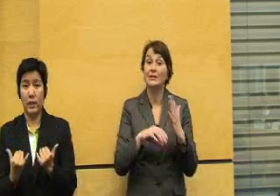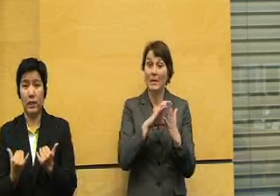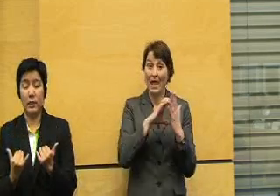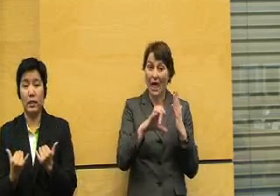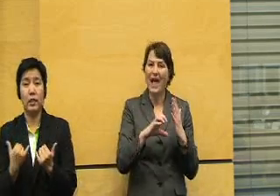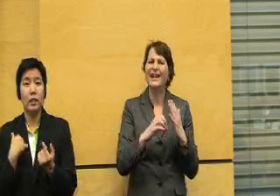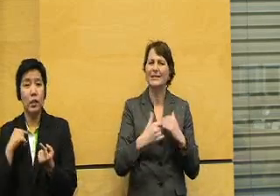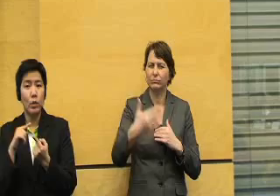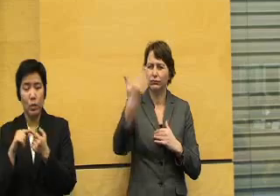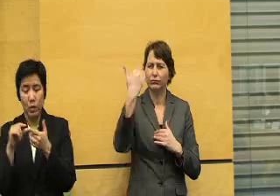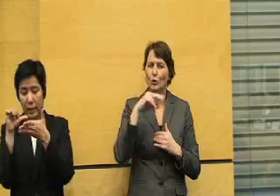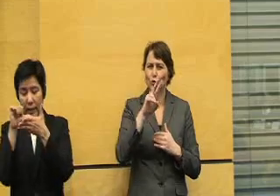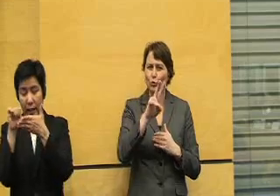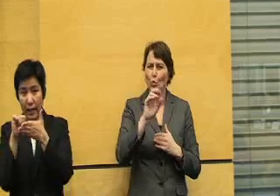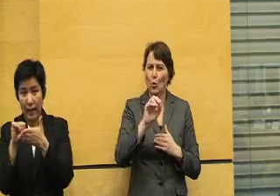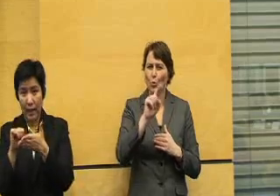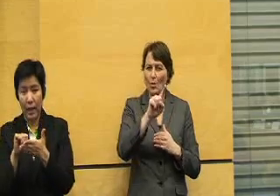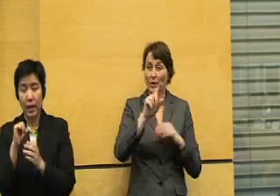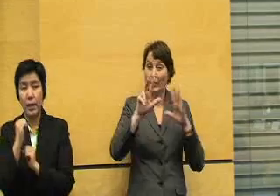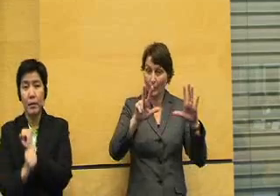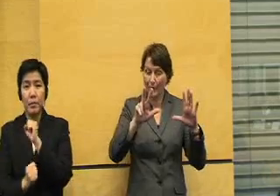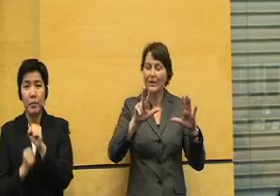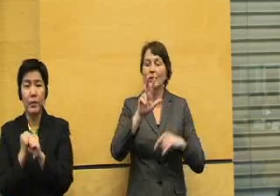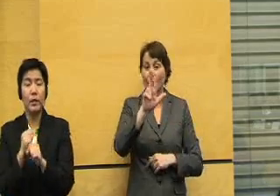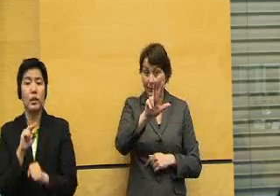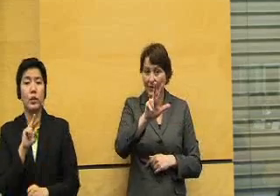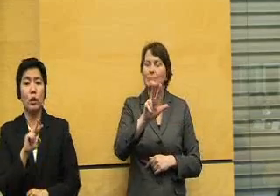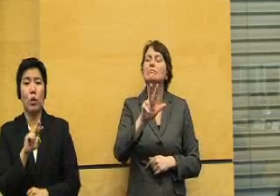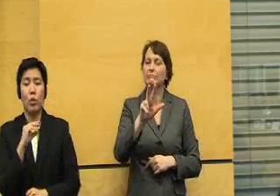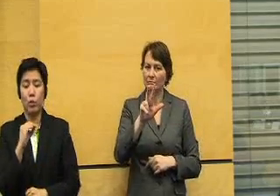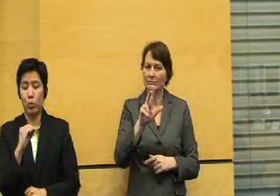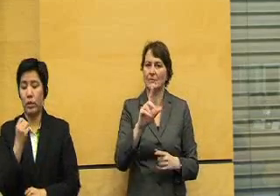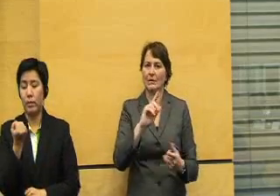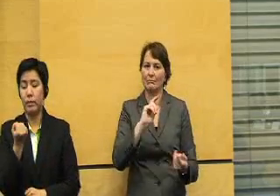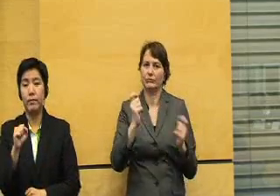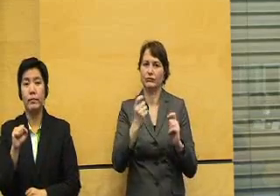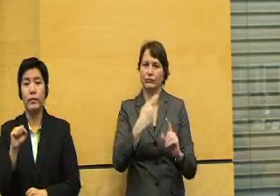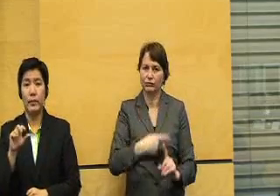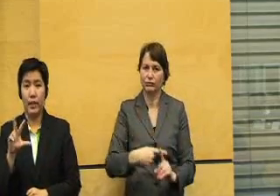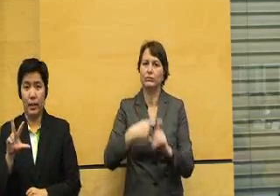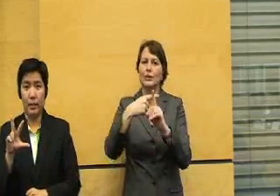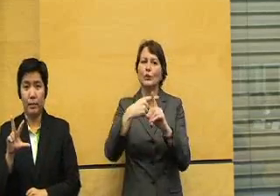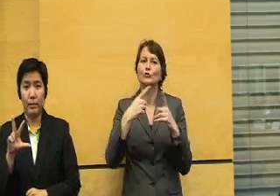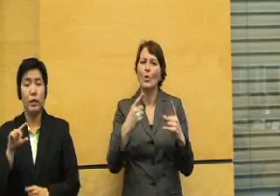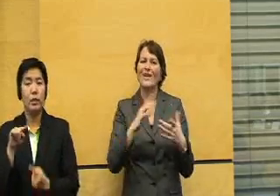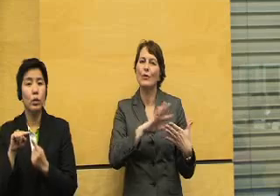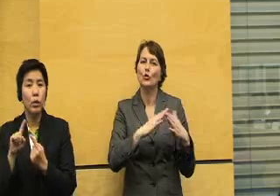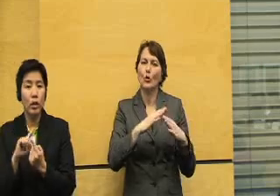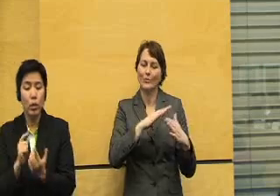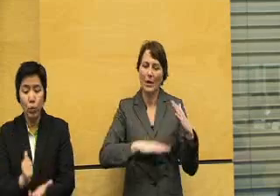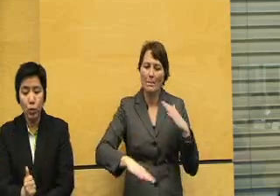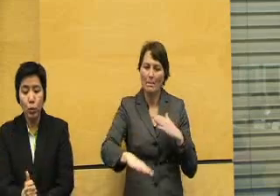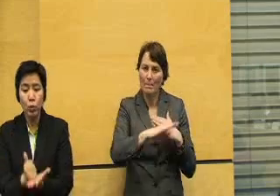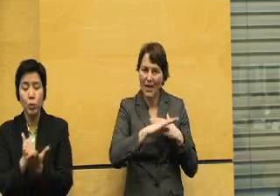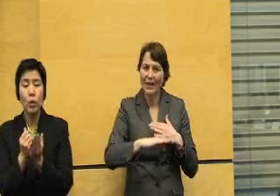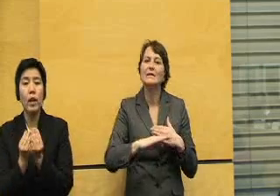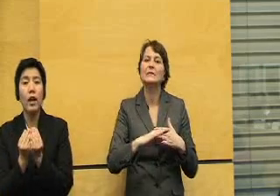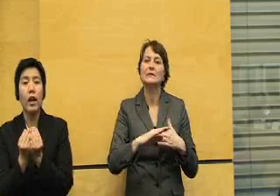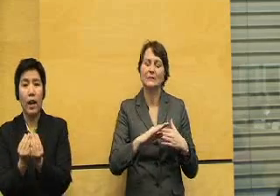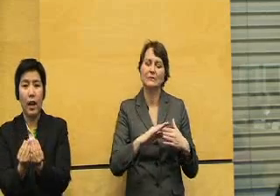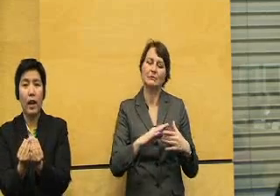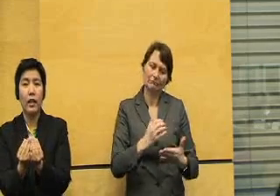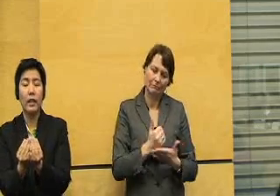key policy and infrastructures such as community-based rehabilitations, disability service center,